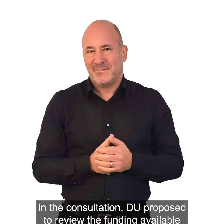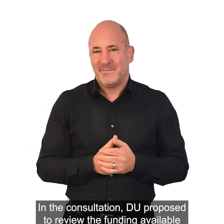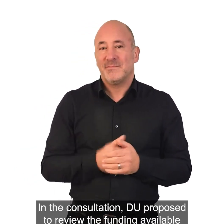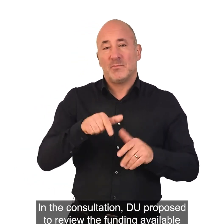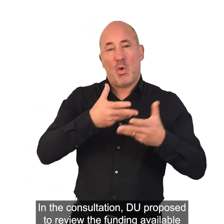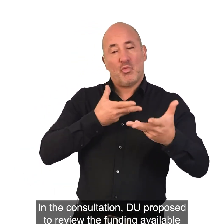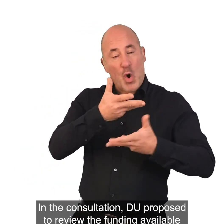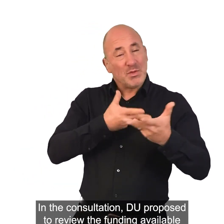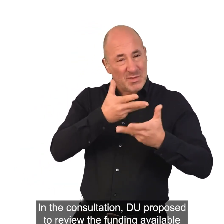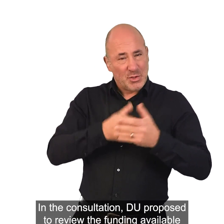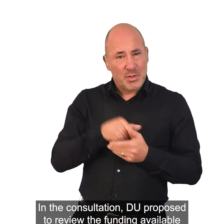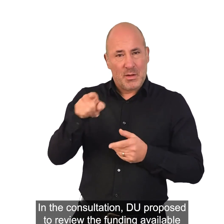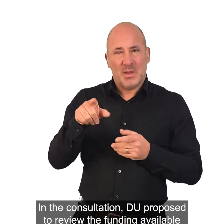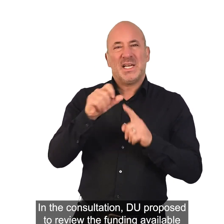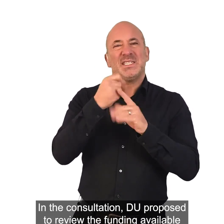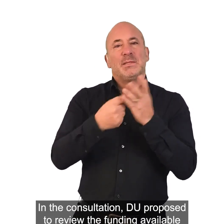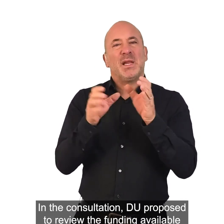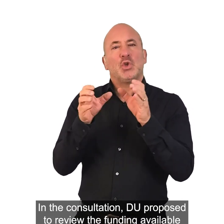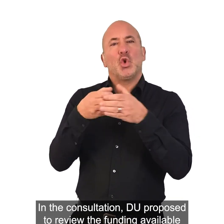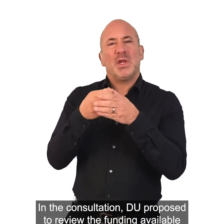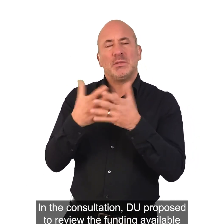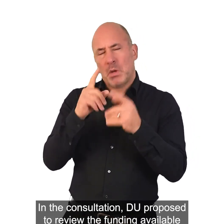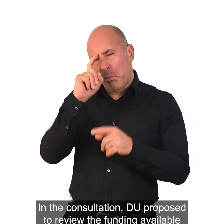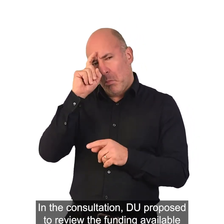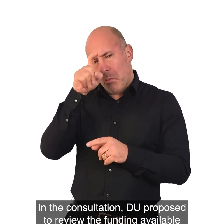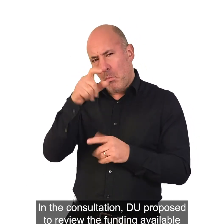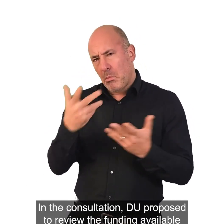In the consultation, DU proposed to review the funding available